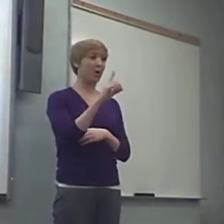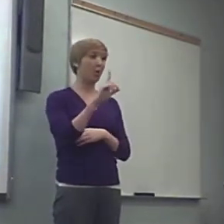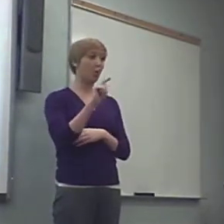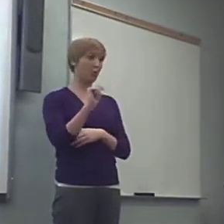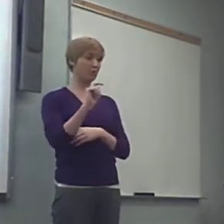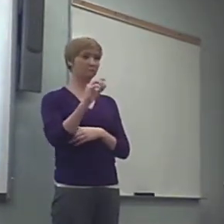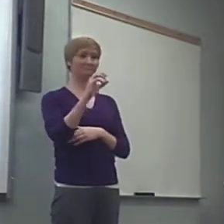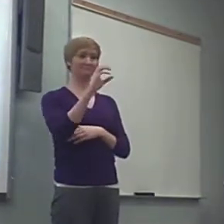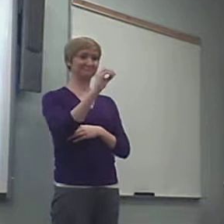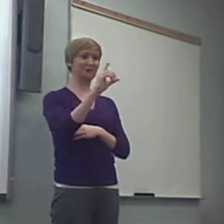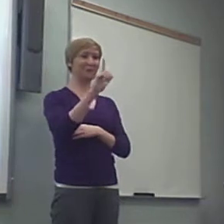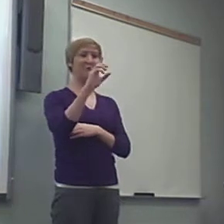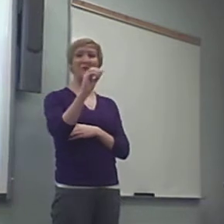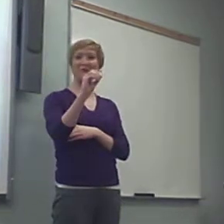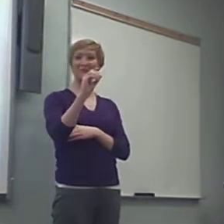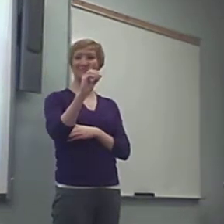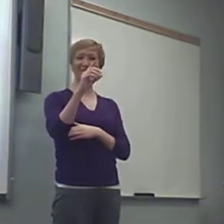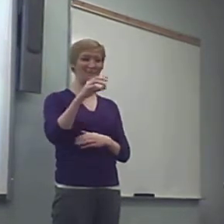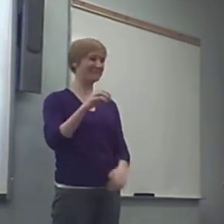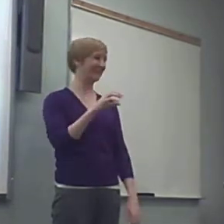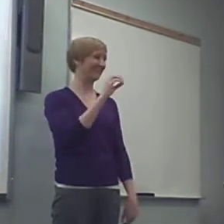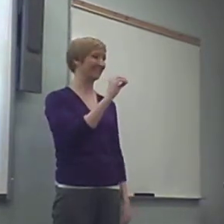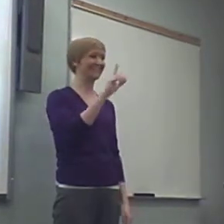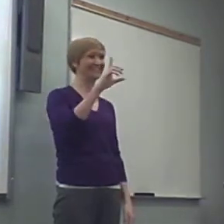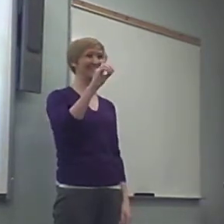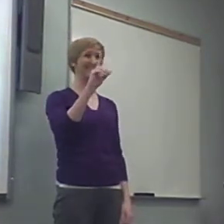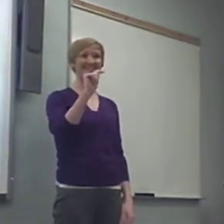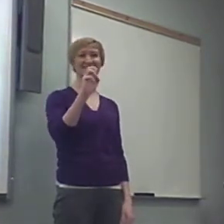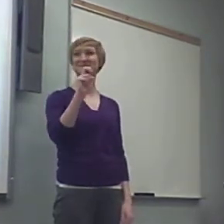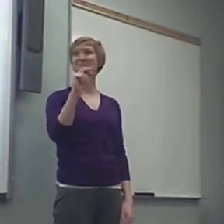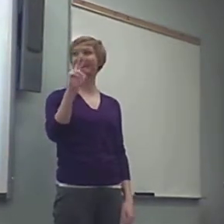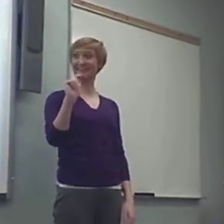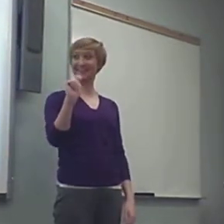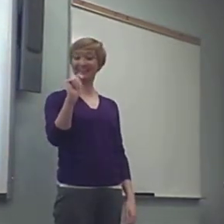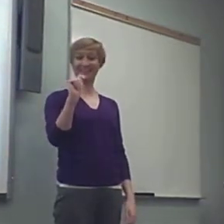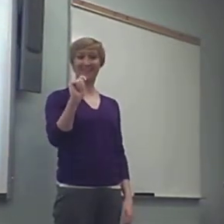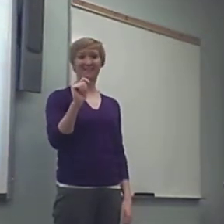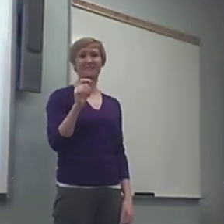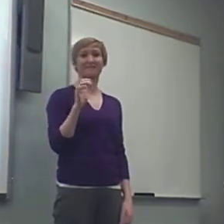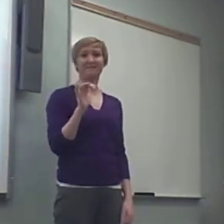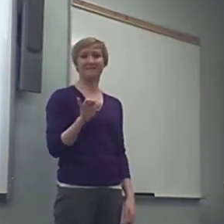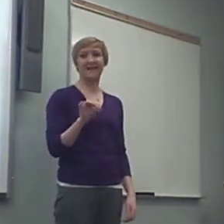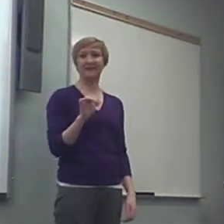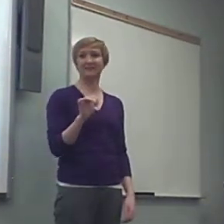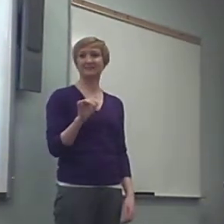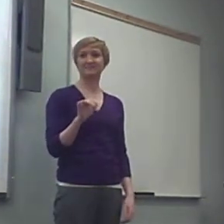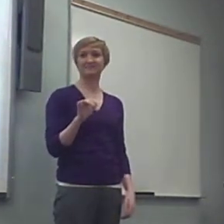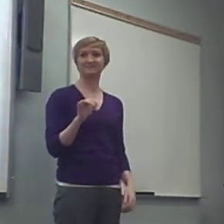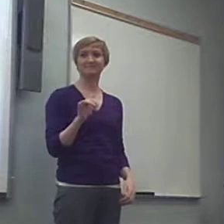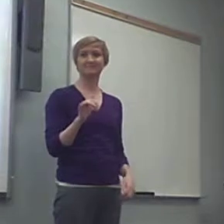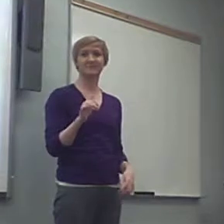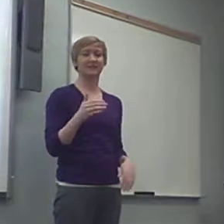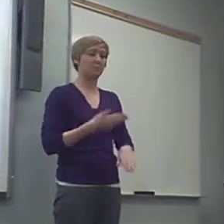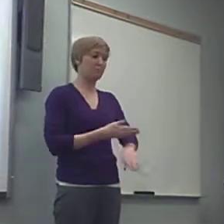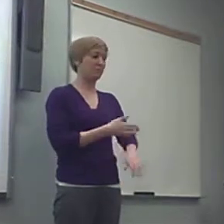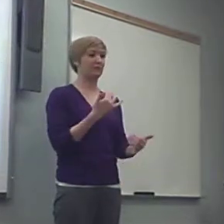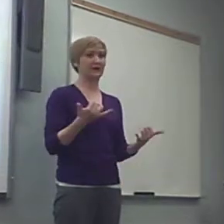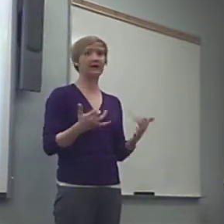You can get it on your phone. I have it on my phone. It's not working right now because my phone is not working, but it is a great app. It comes real clear on